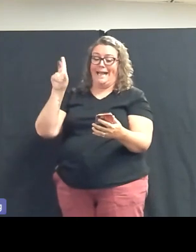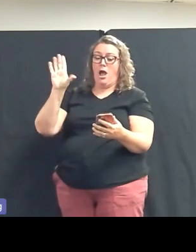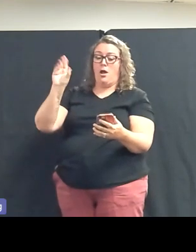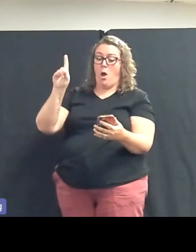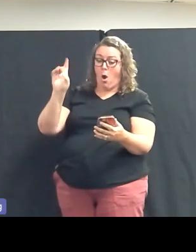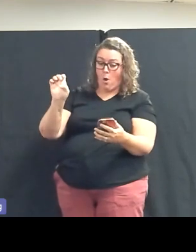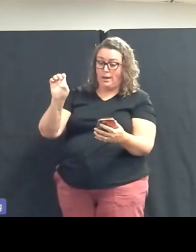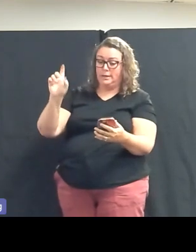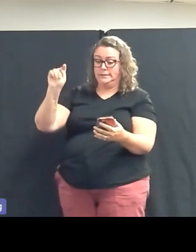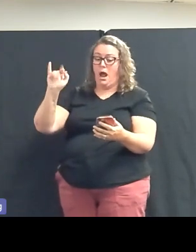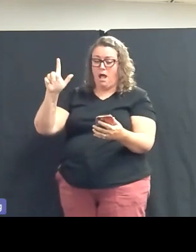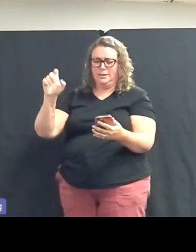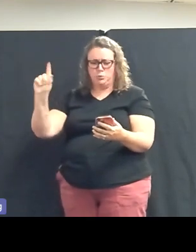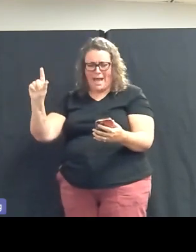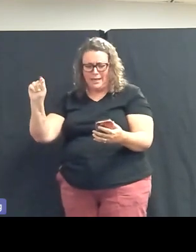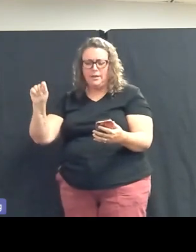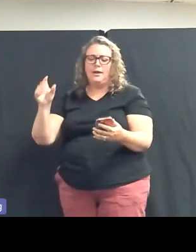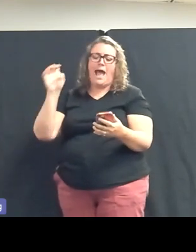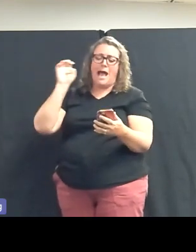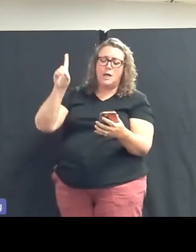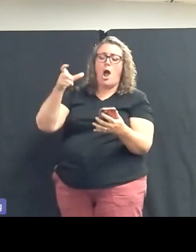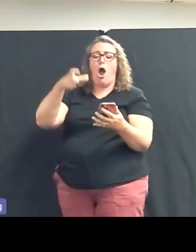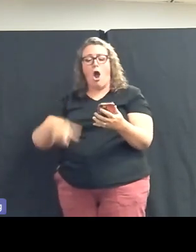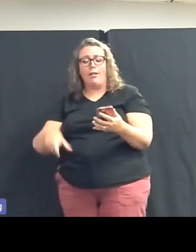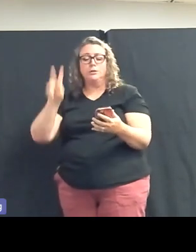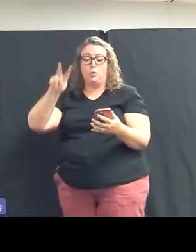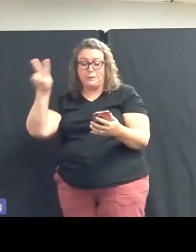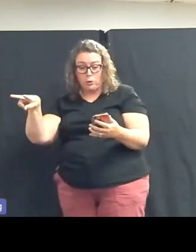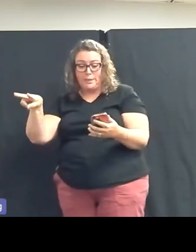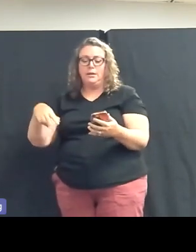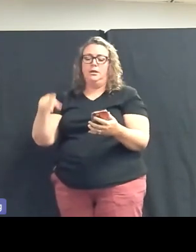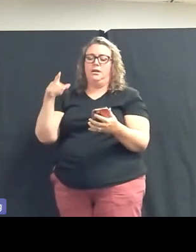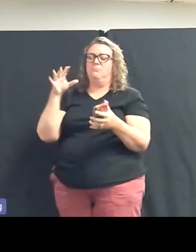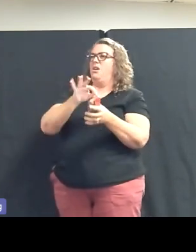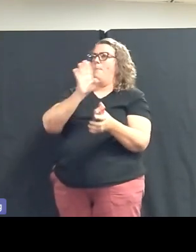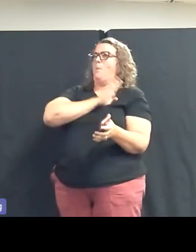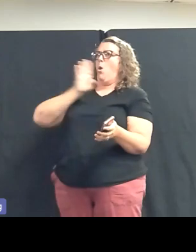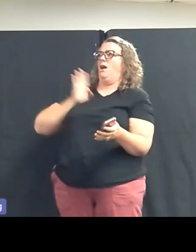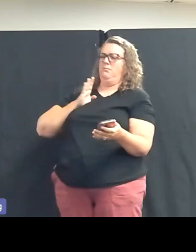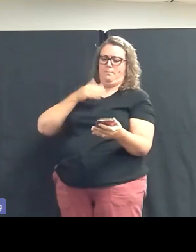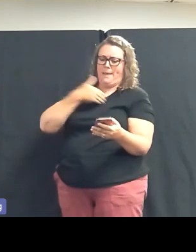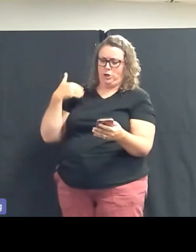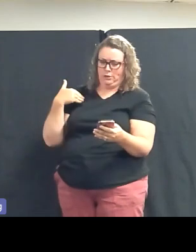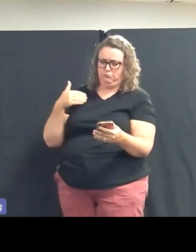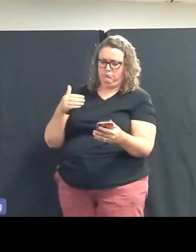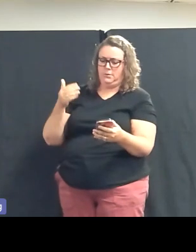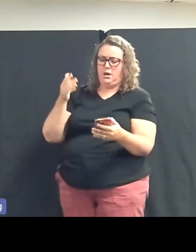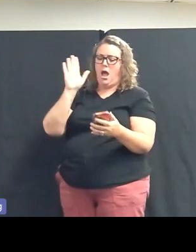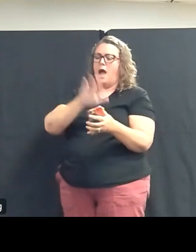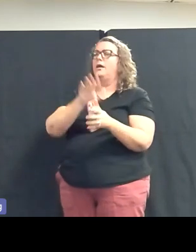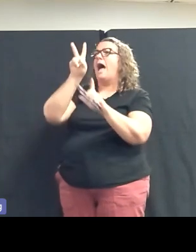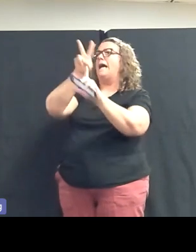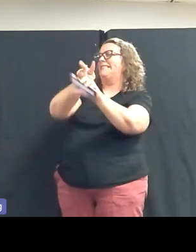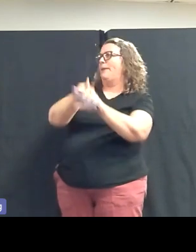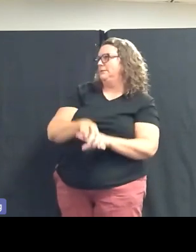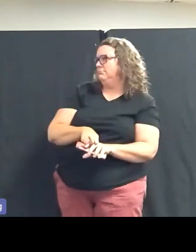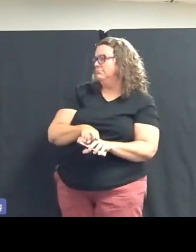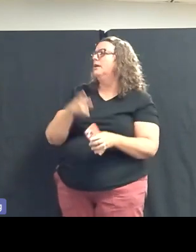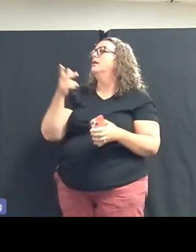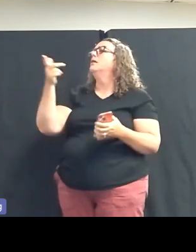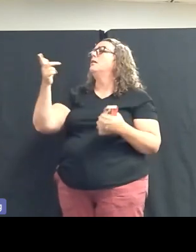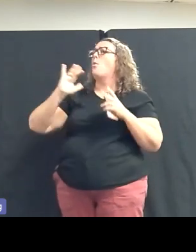So the legal code, Indiana Code, Title 20, Educational Article 22,